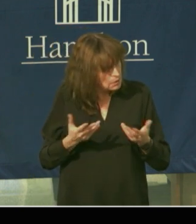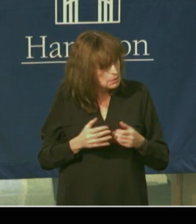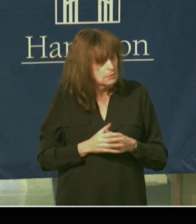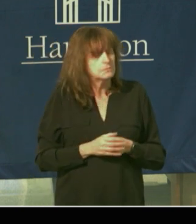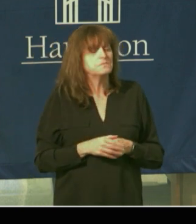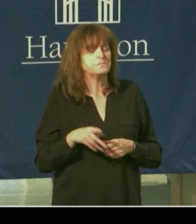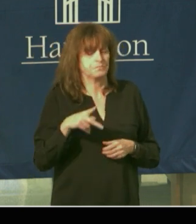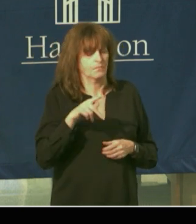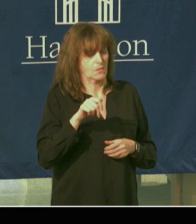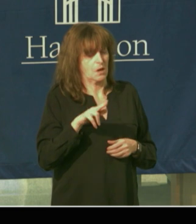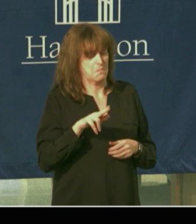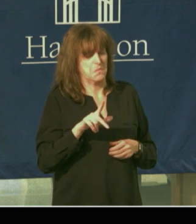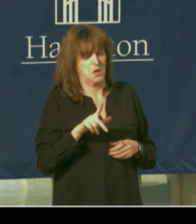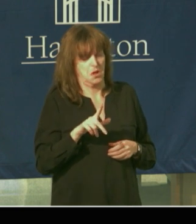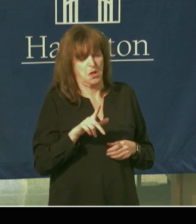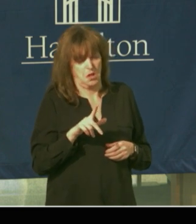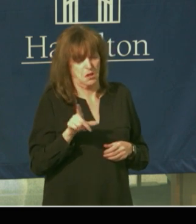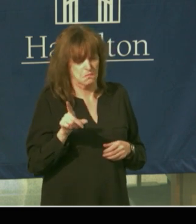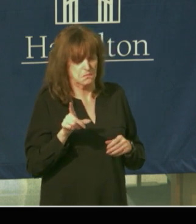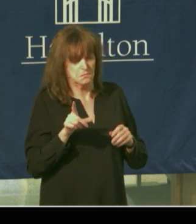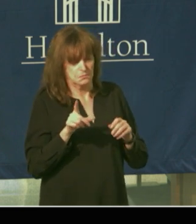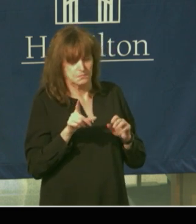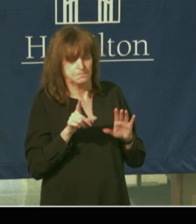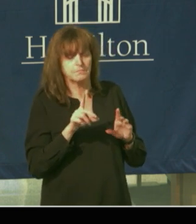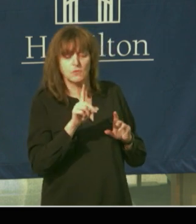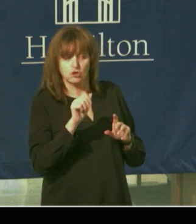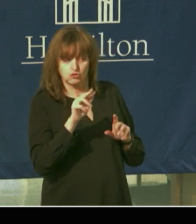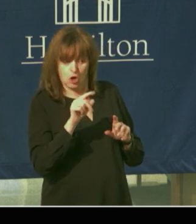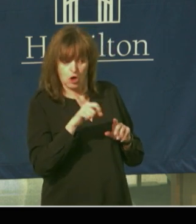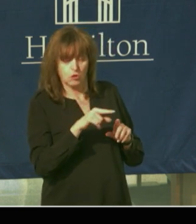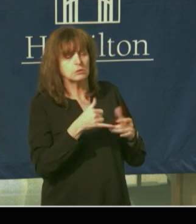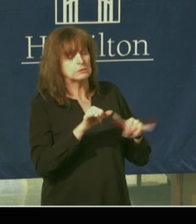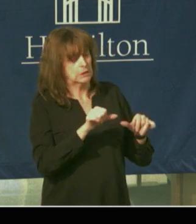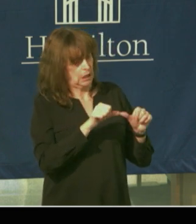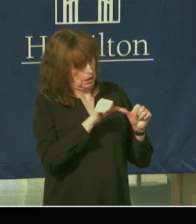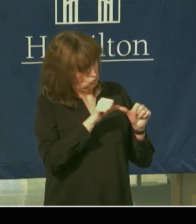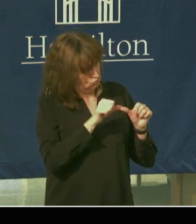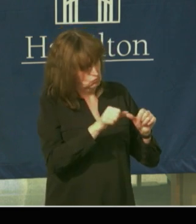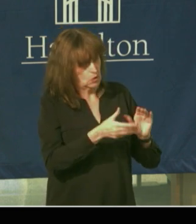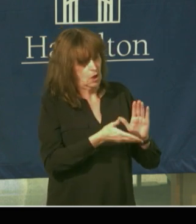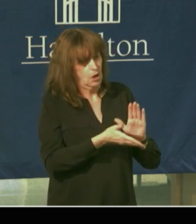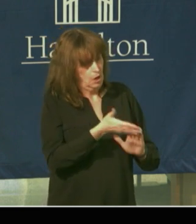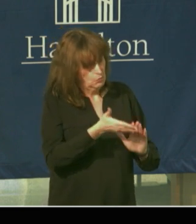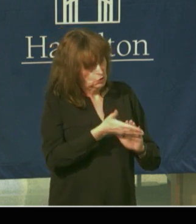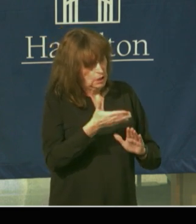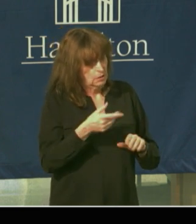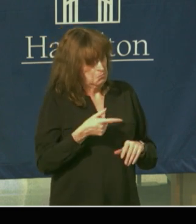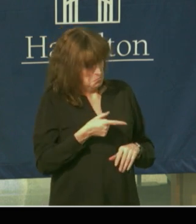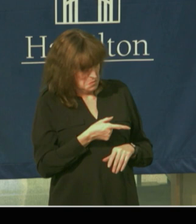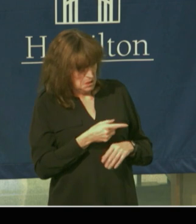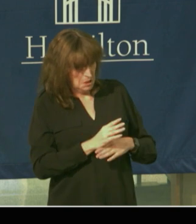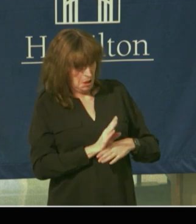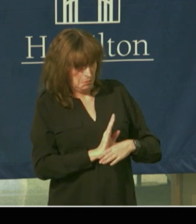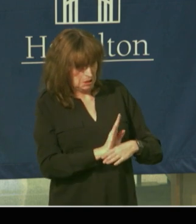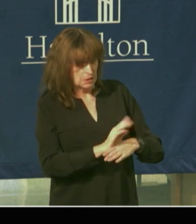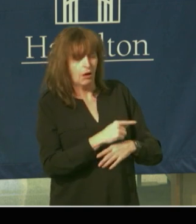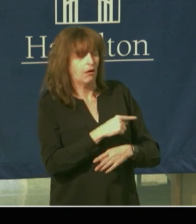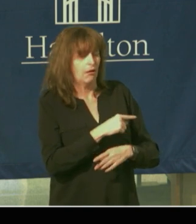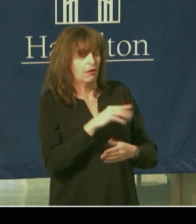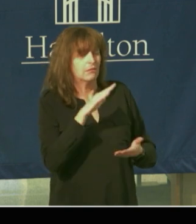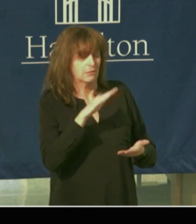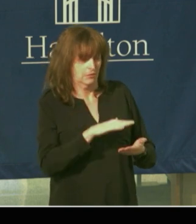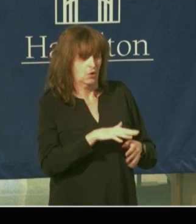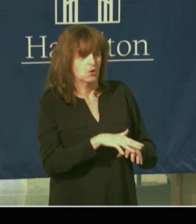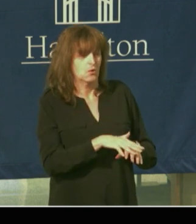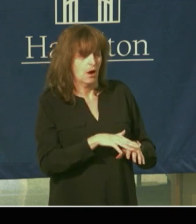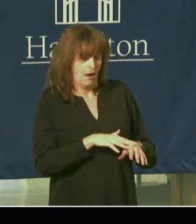continues to operate. I'll also tell you that there aren't nearly as many calls for service as we see on a daily basis, because the reality is many of the visits